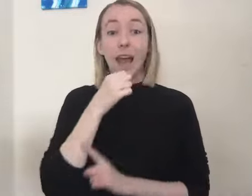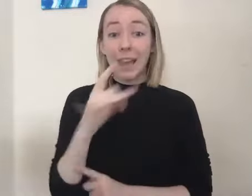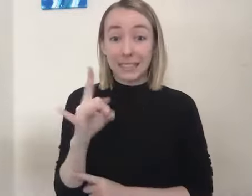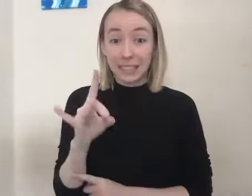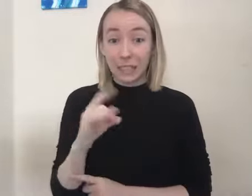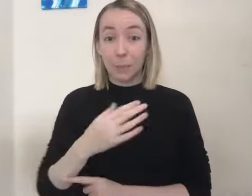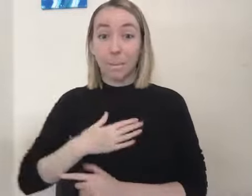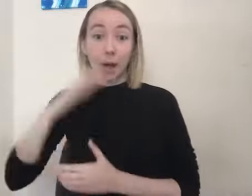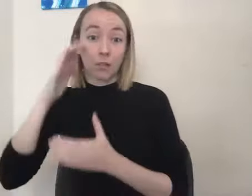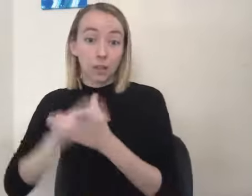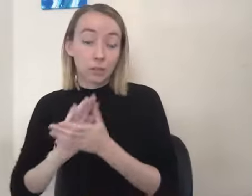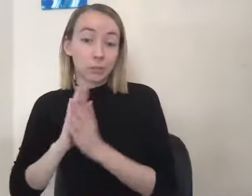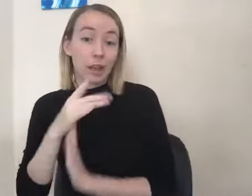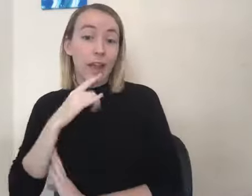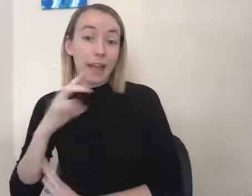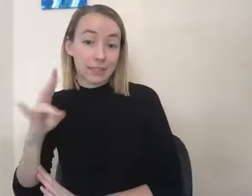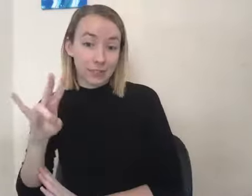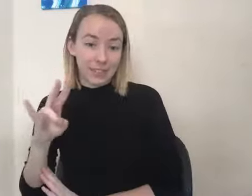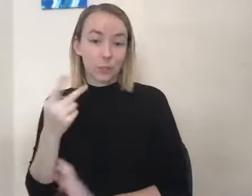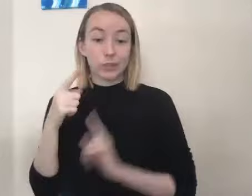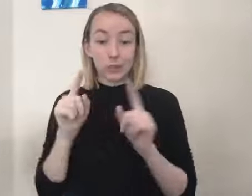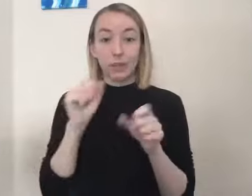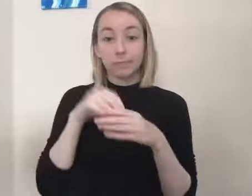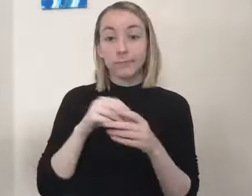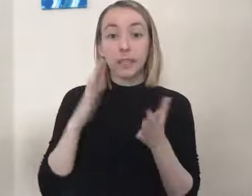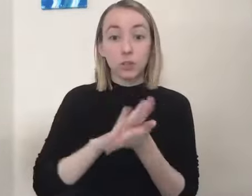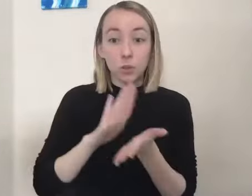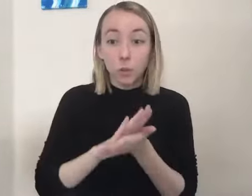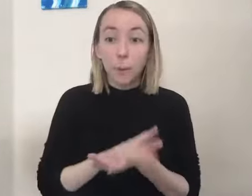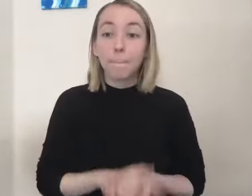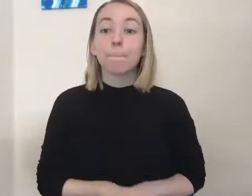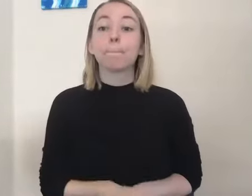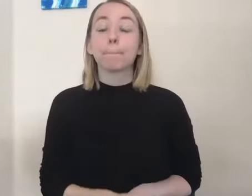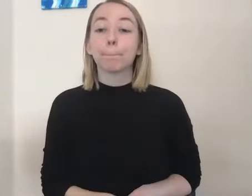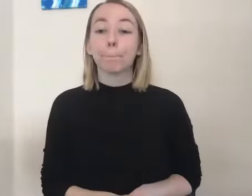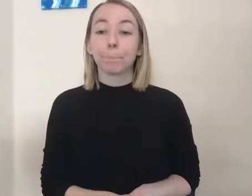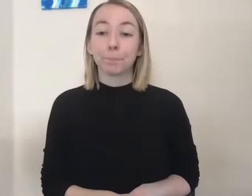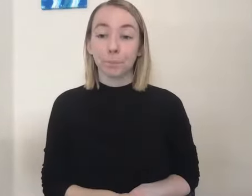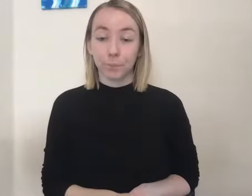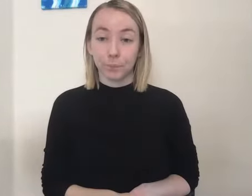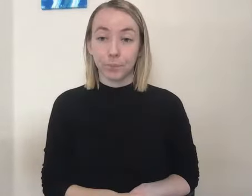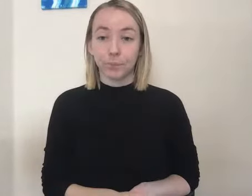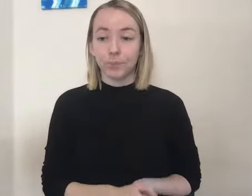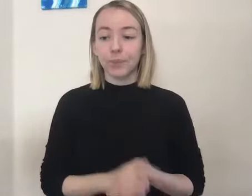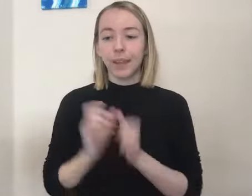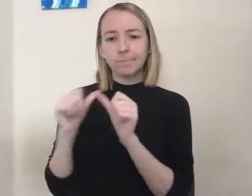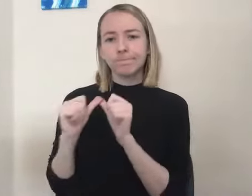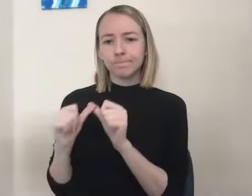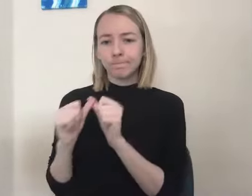wrath. And I met my partner when I was just coming up for 18. He was just coming up for 17. We